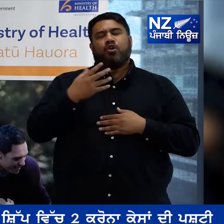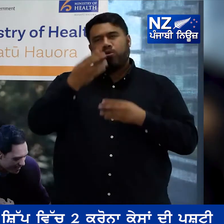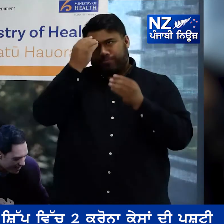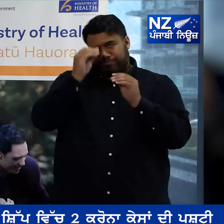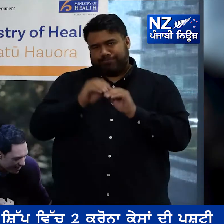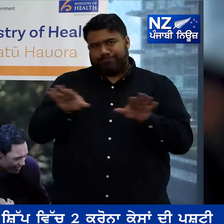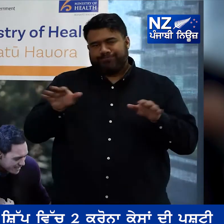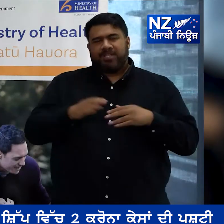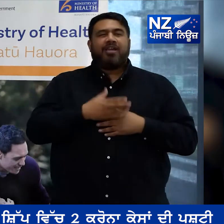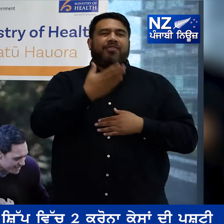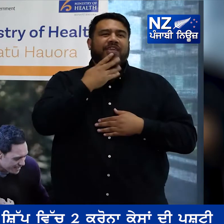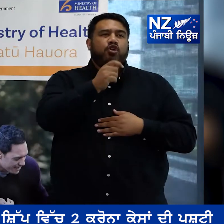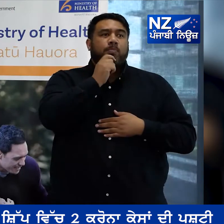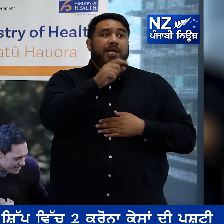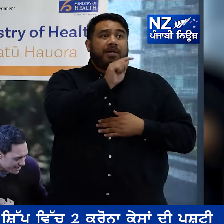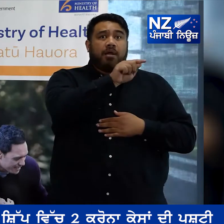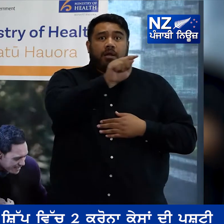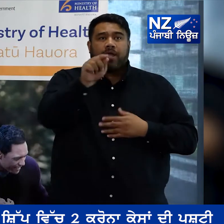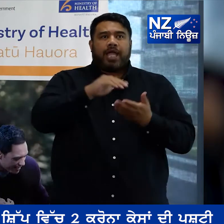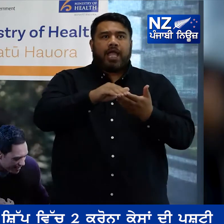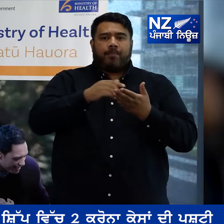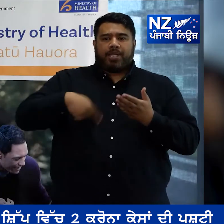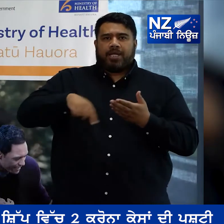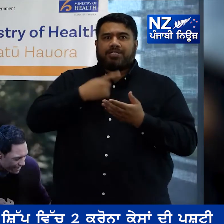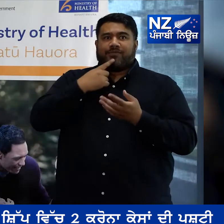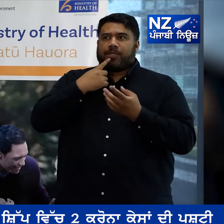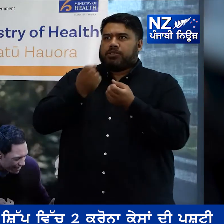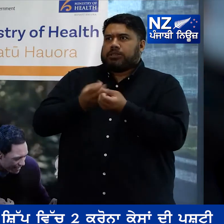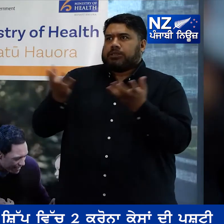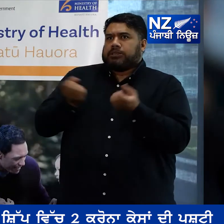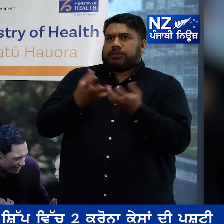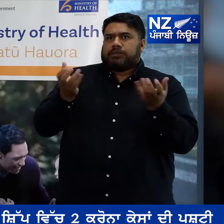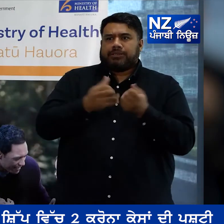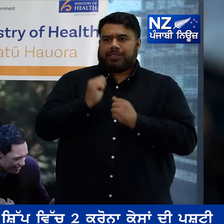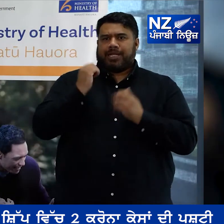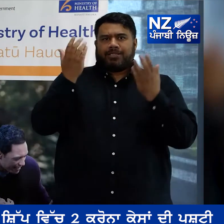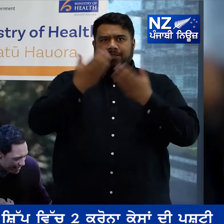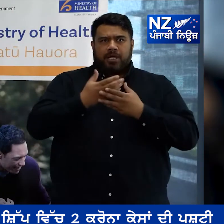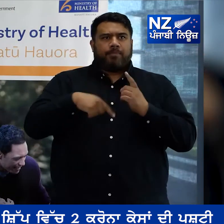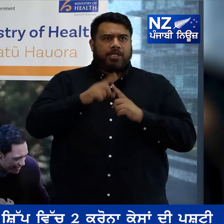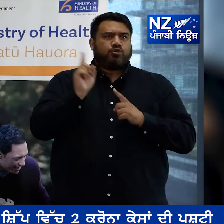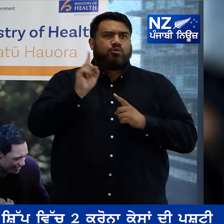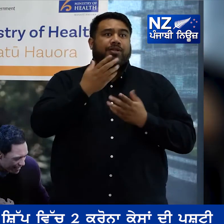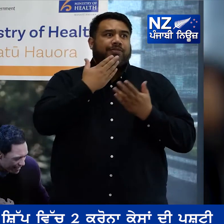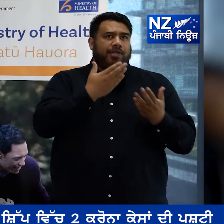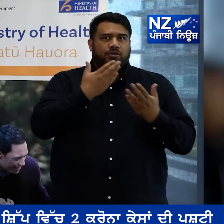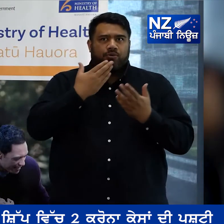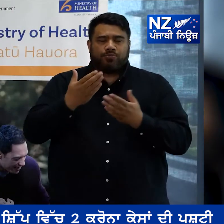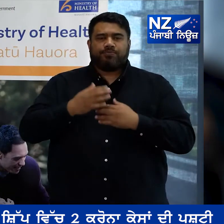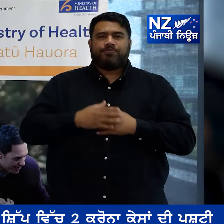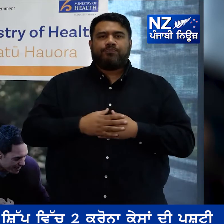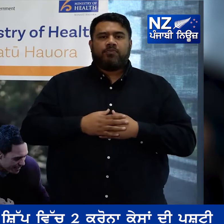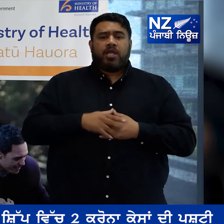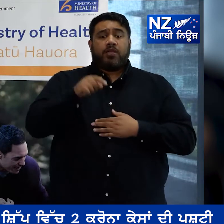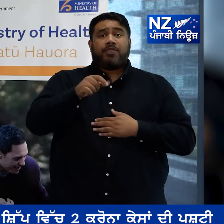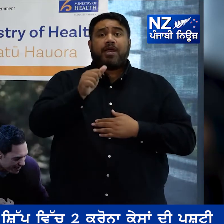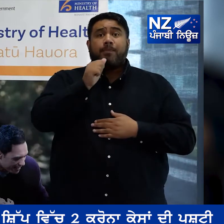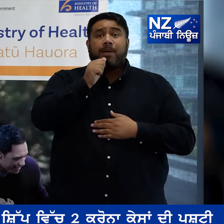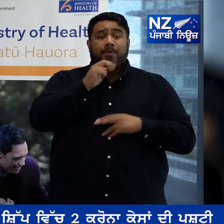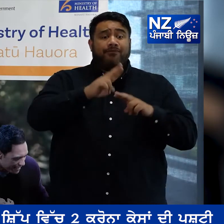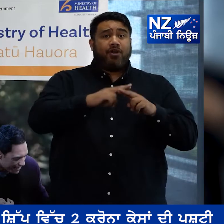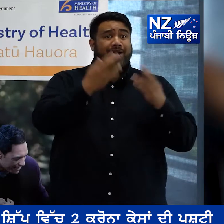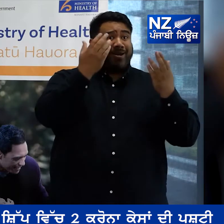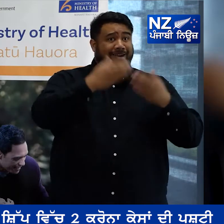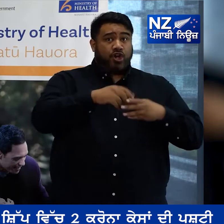support in getting that message out to the public last evening and this morning. So anyone who was in the pub on Friday night and